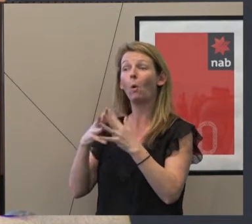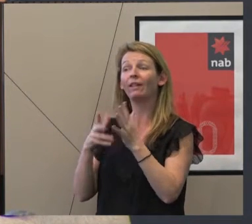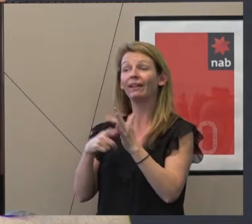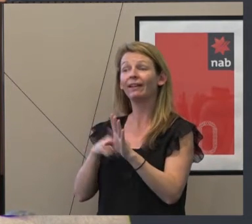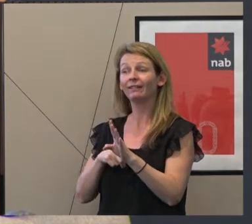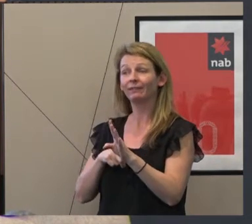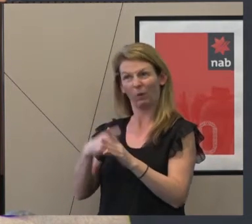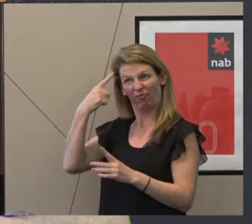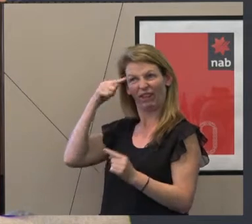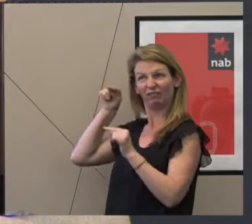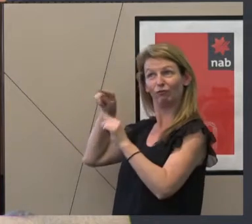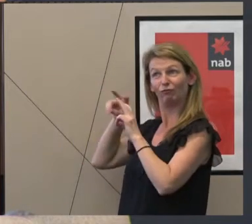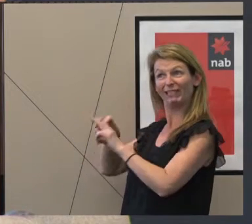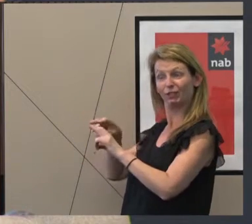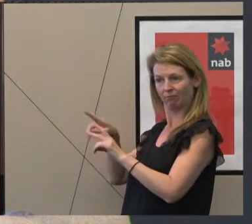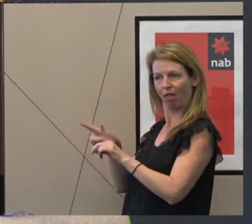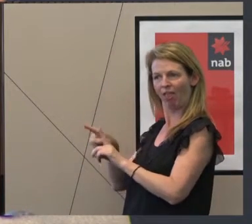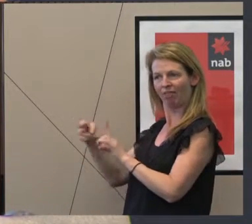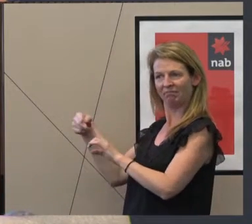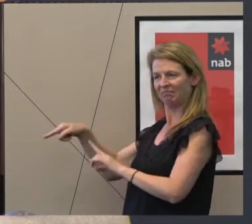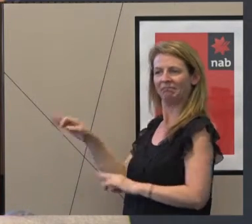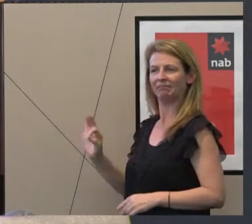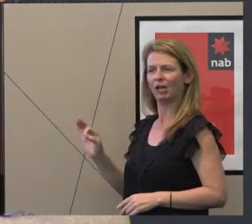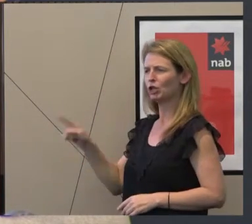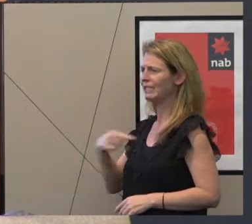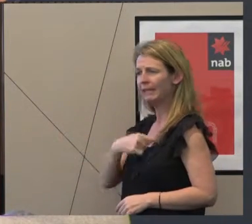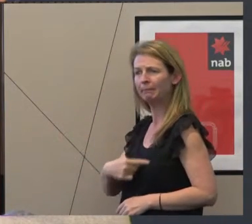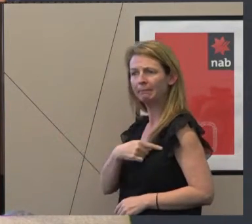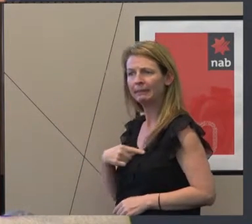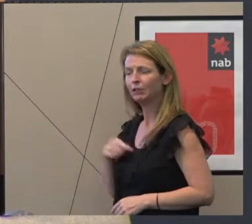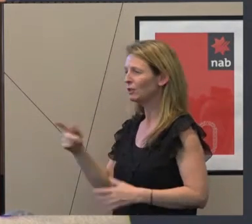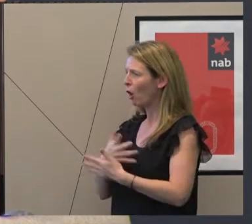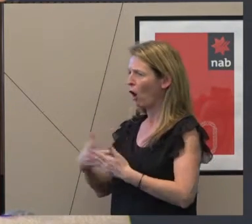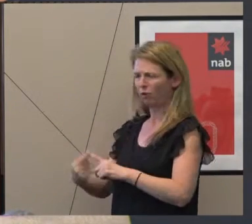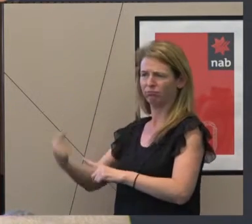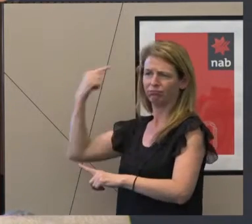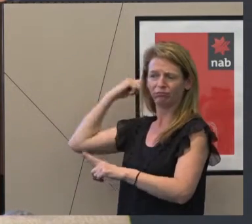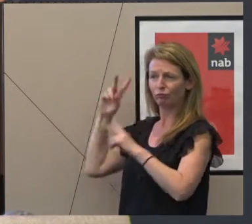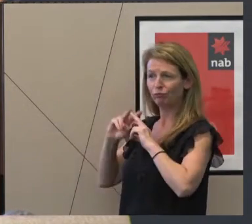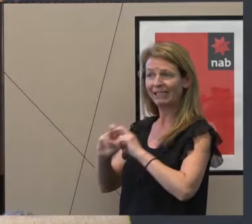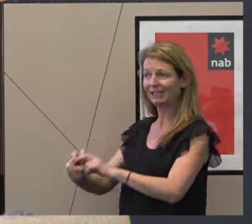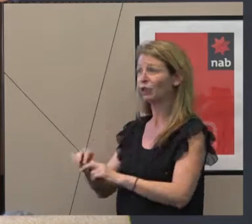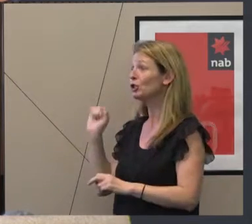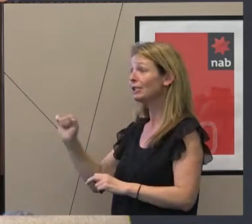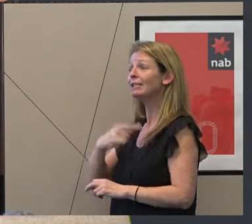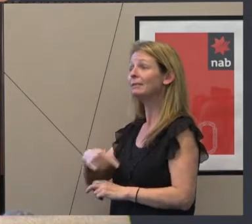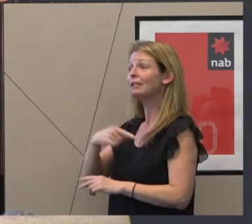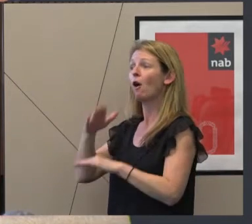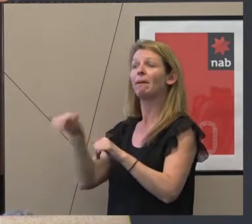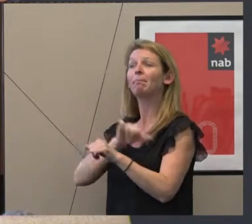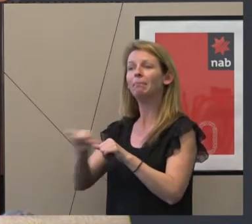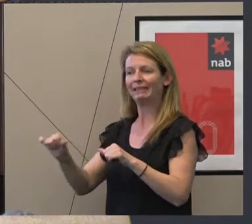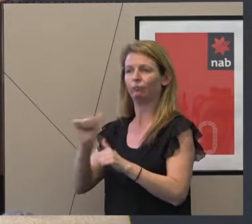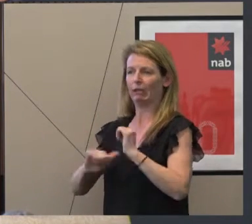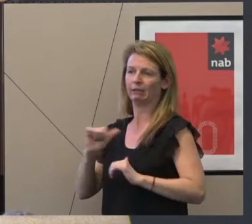stereotype. She is a committed long-term researcher, committed to best practice in